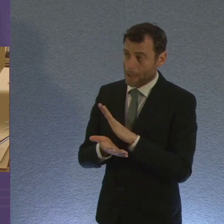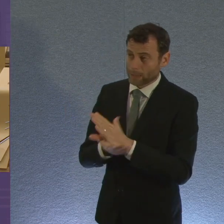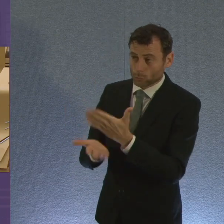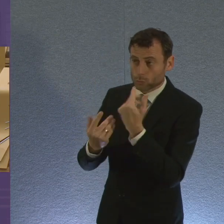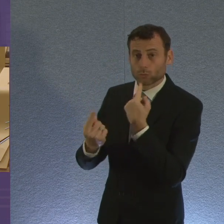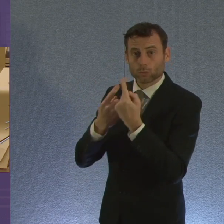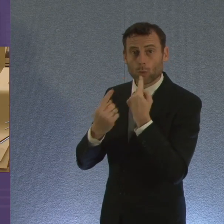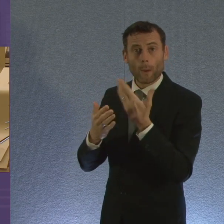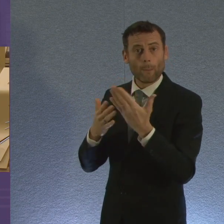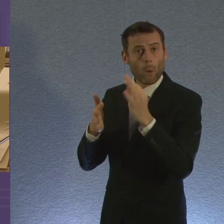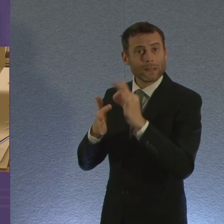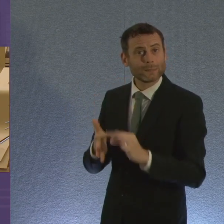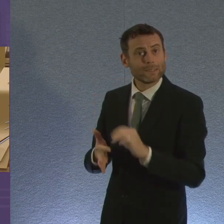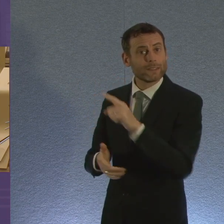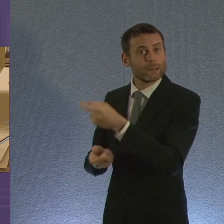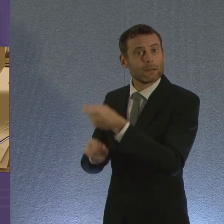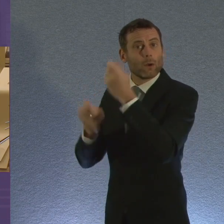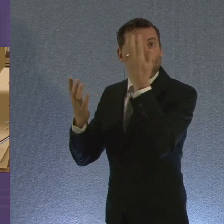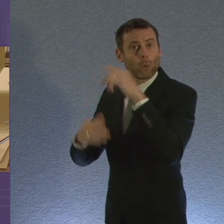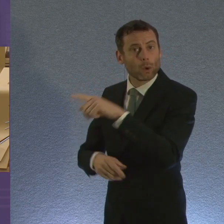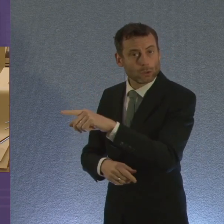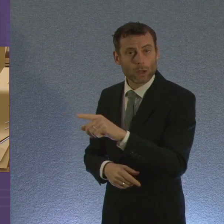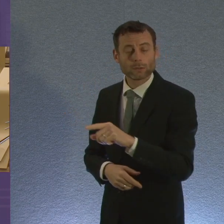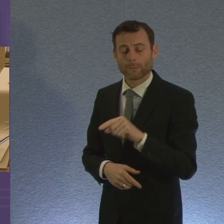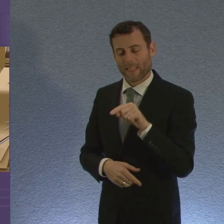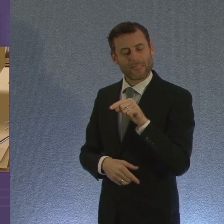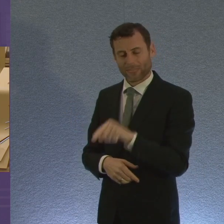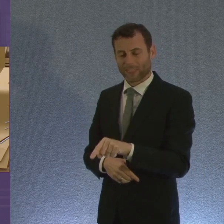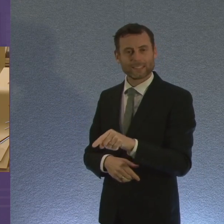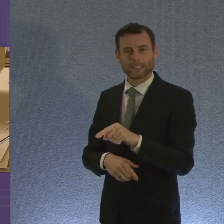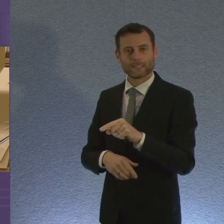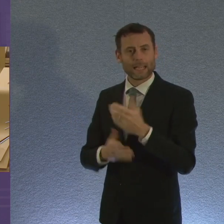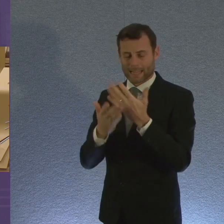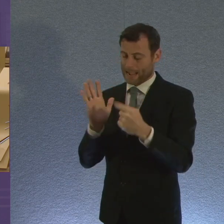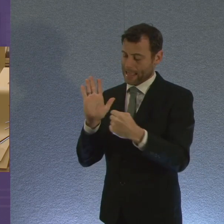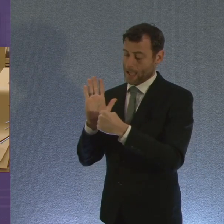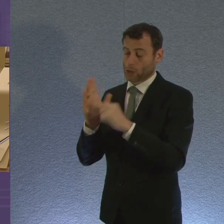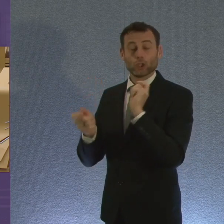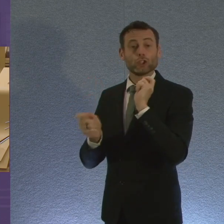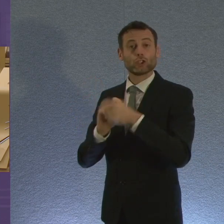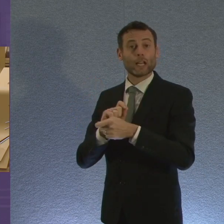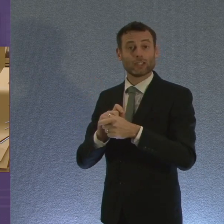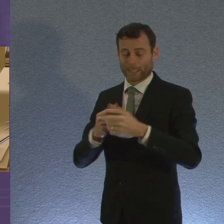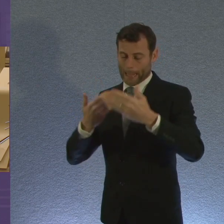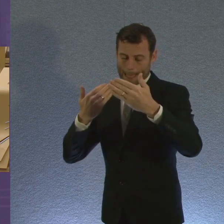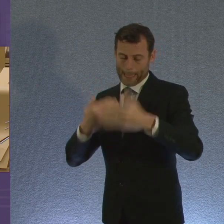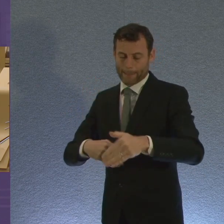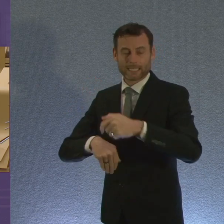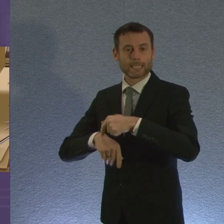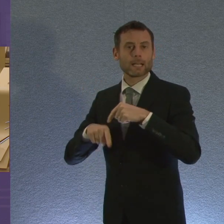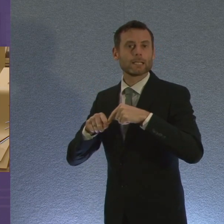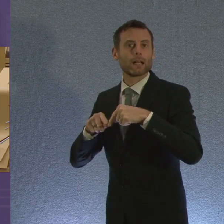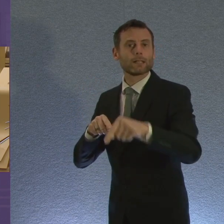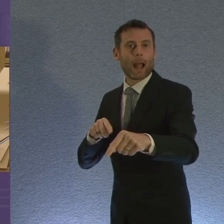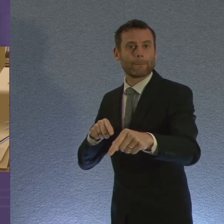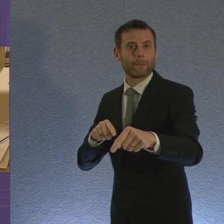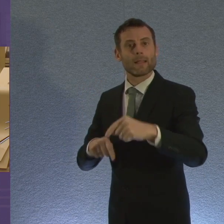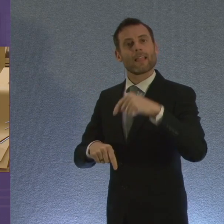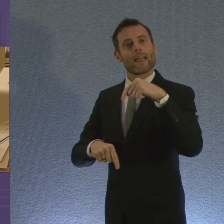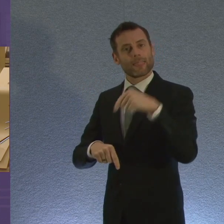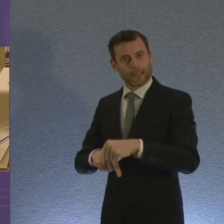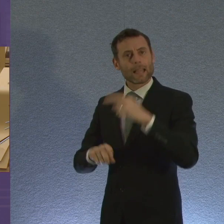But the purpose of that is very, very clear, very time limited, and indeed focused almost entirely on ensuring that